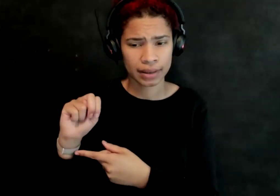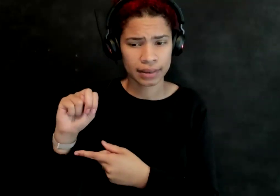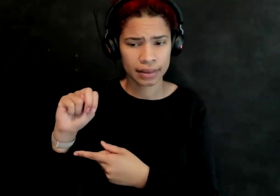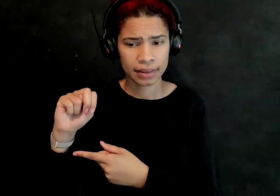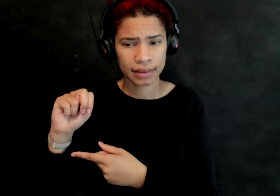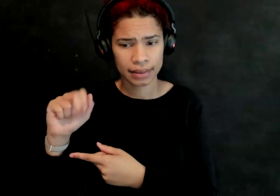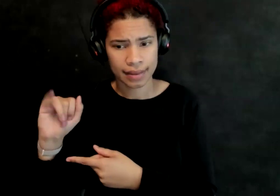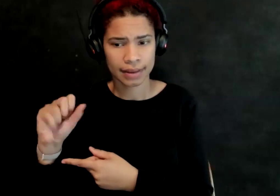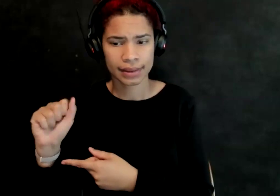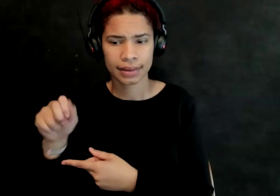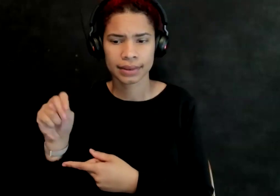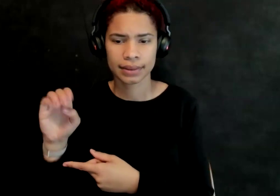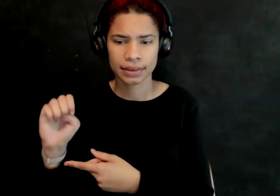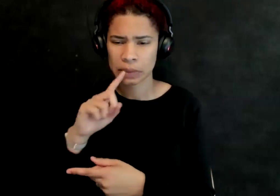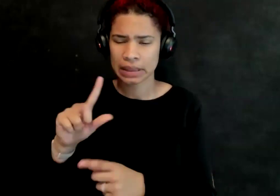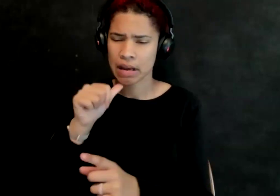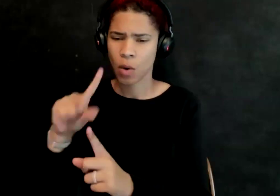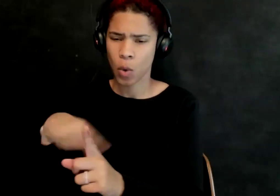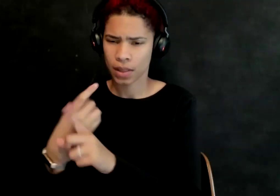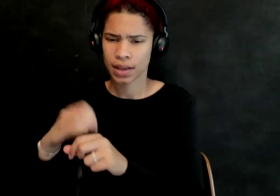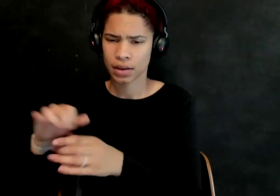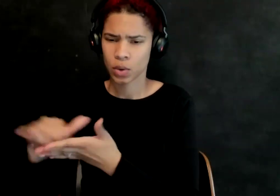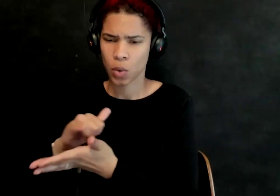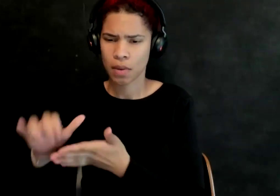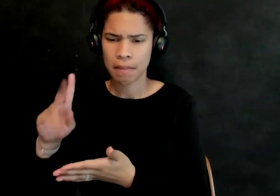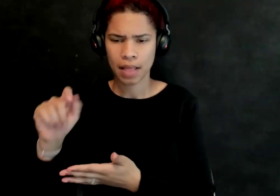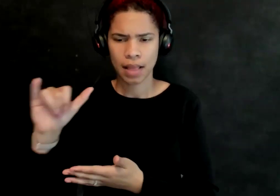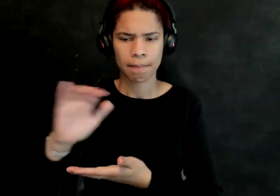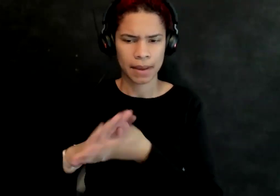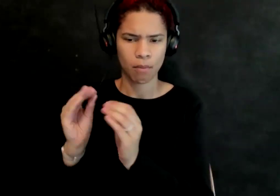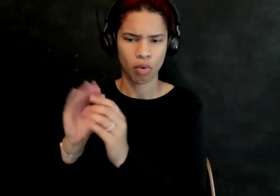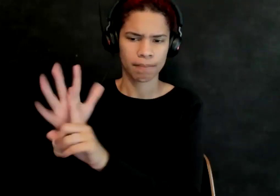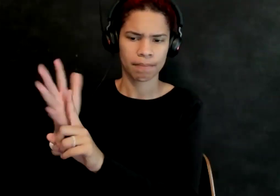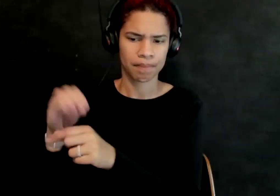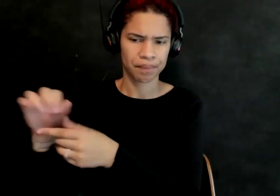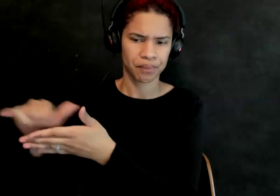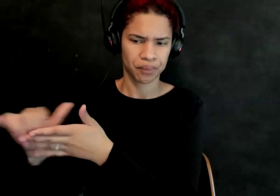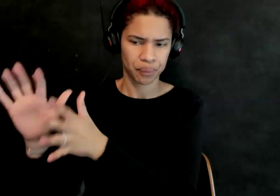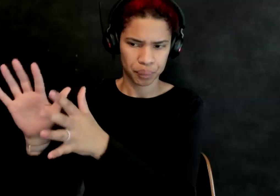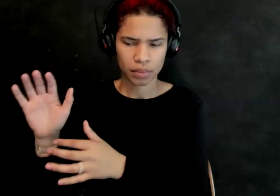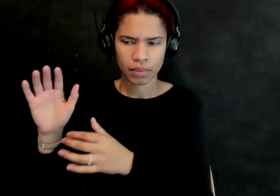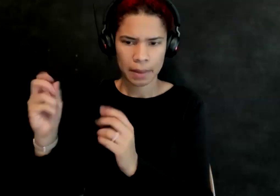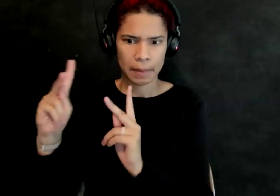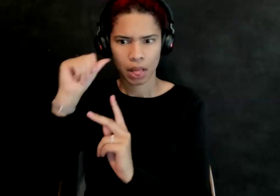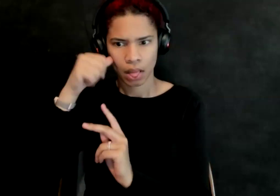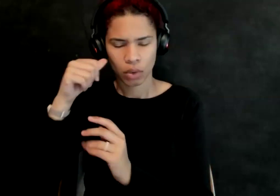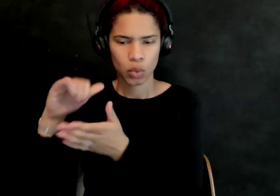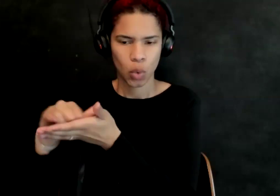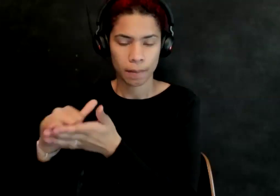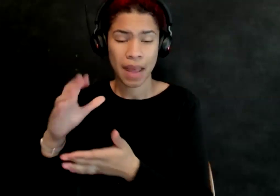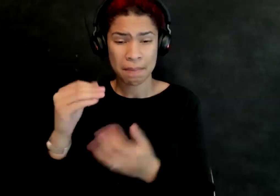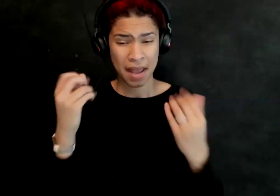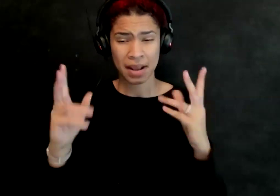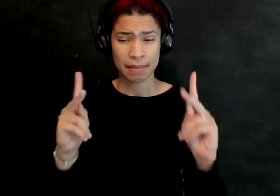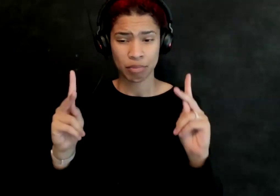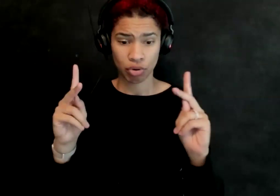in New York, but that was kind of how it came to be known. And a lot of folks were able to enter their work